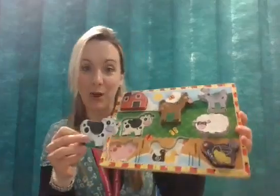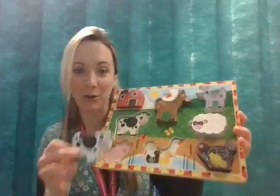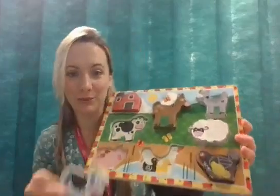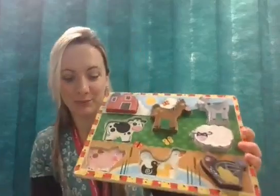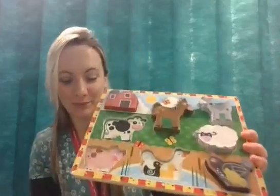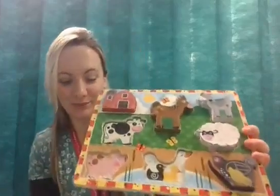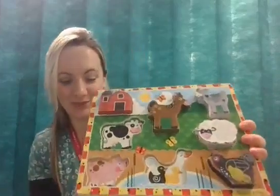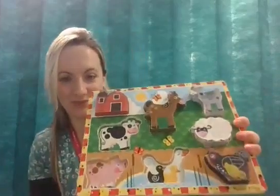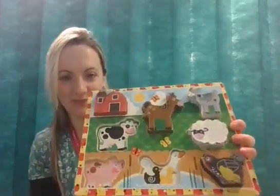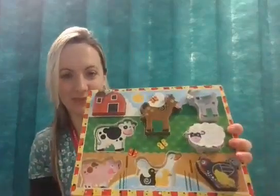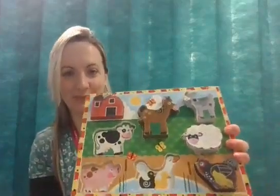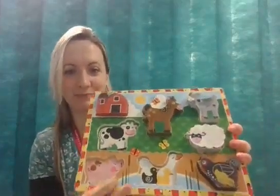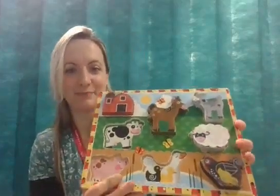Cow.